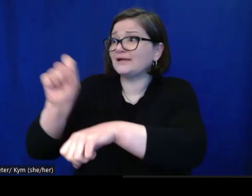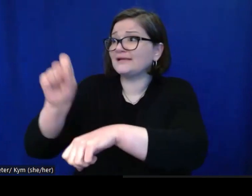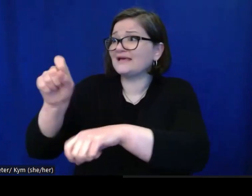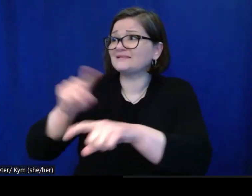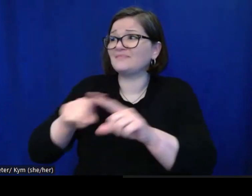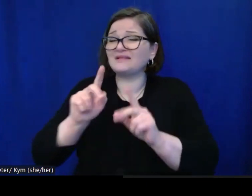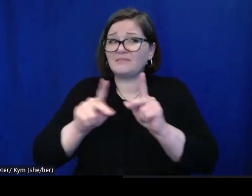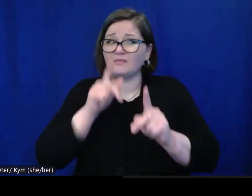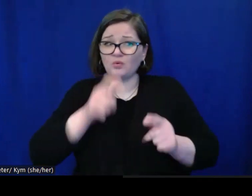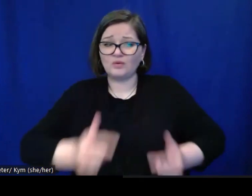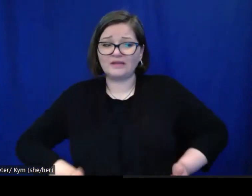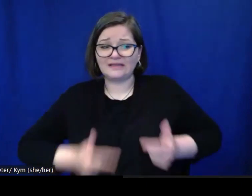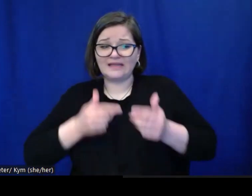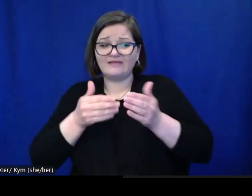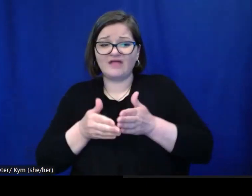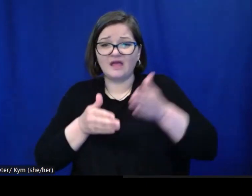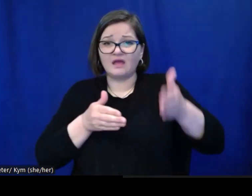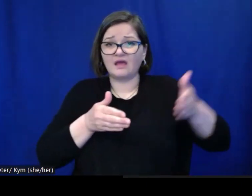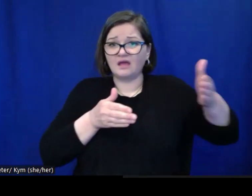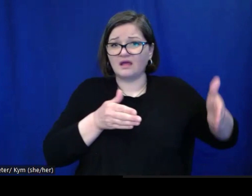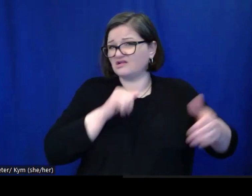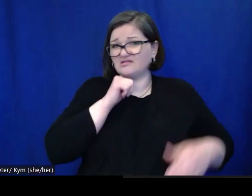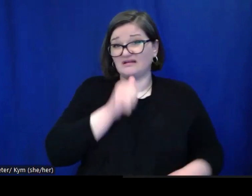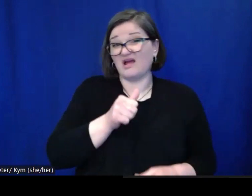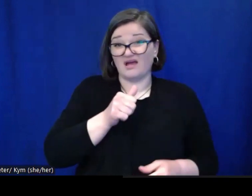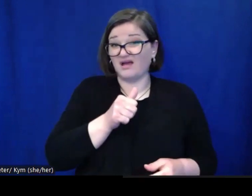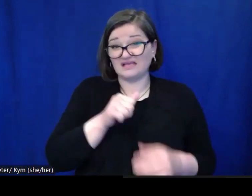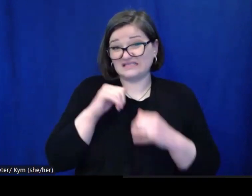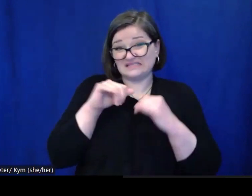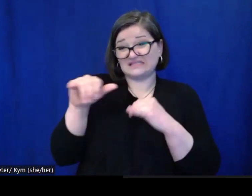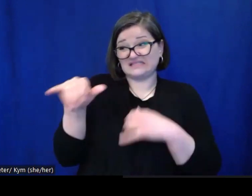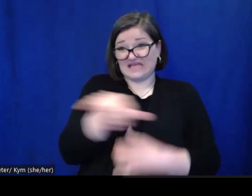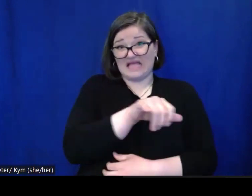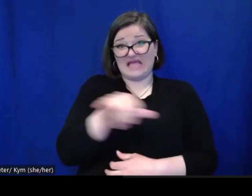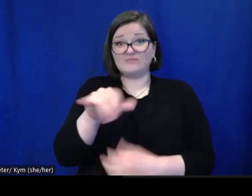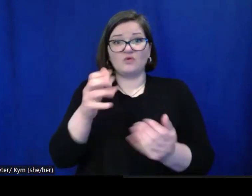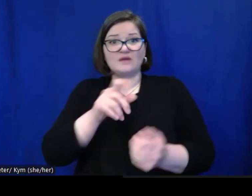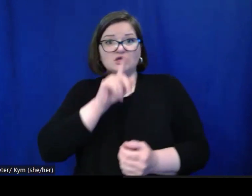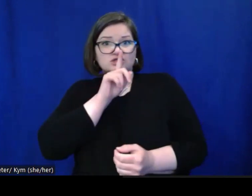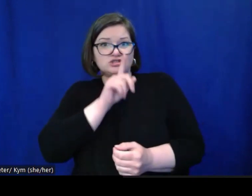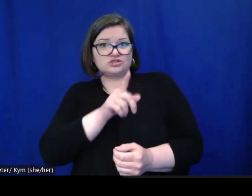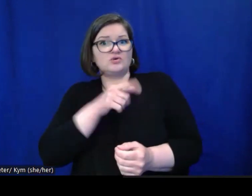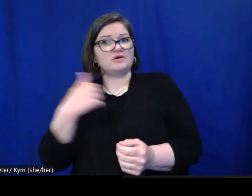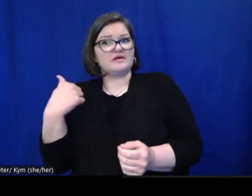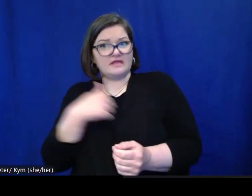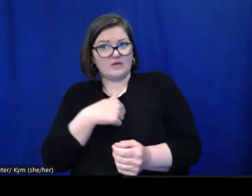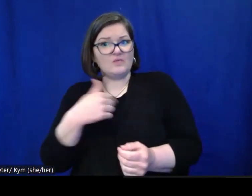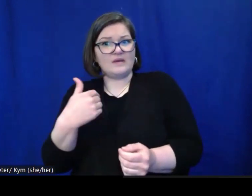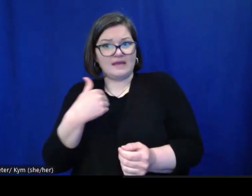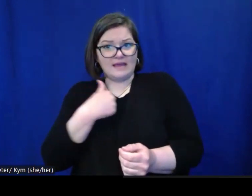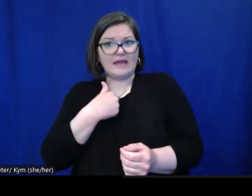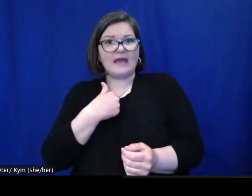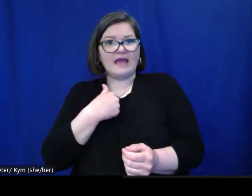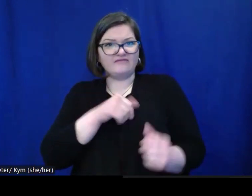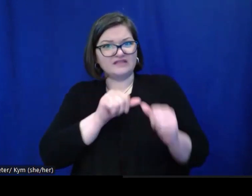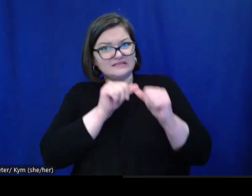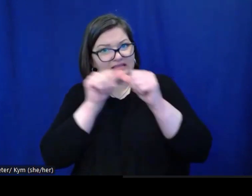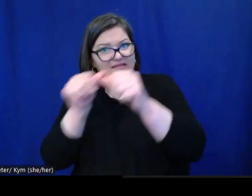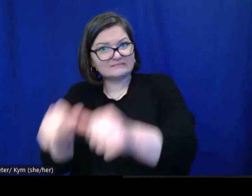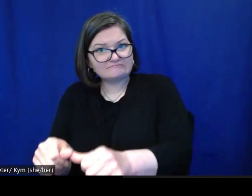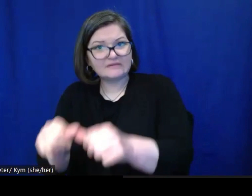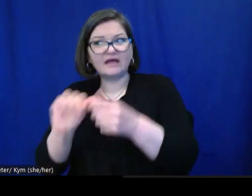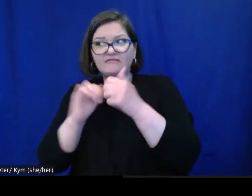neighbors. And so making sure that we are having a through line when it comes to how we